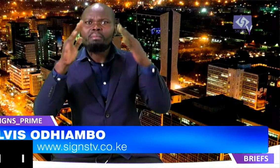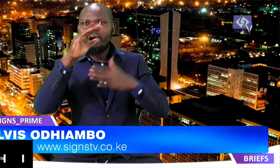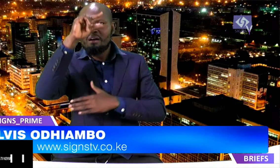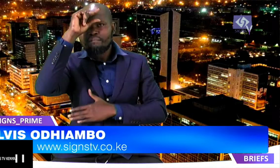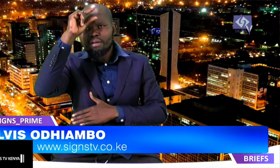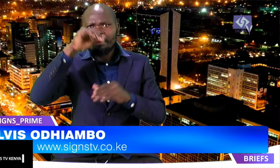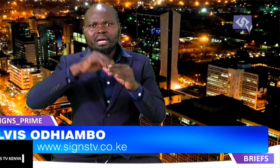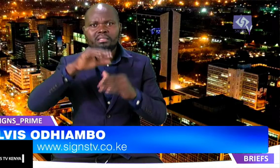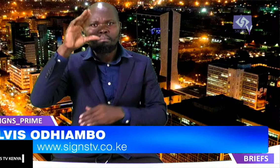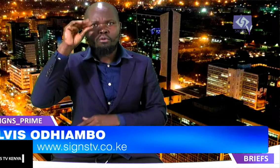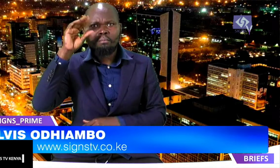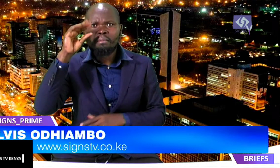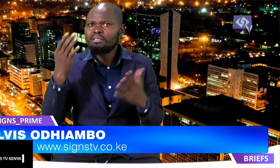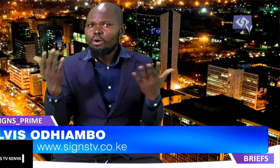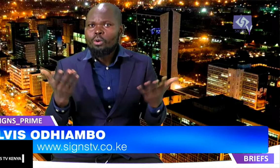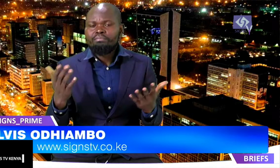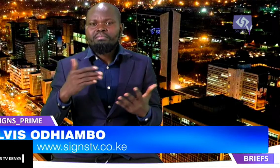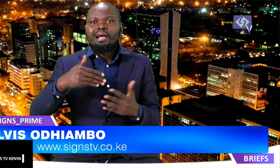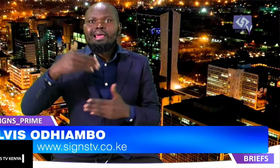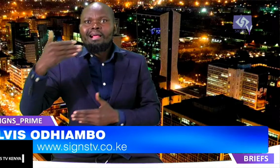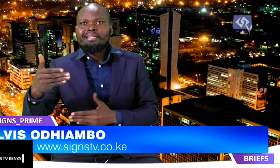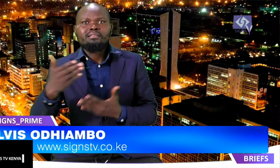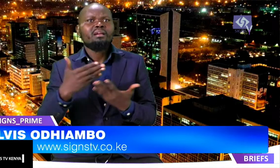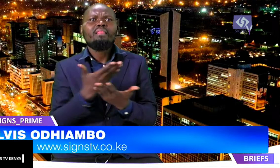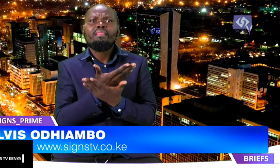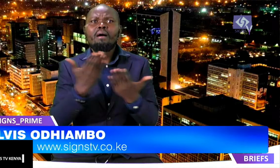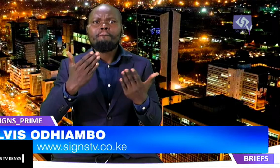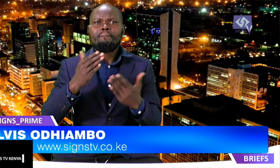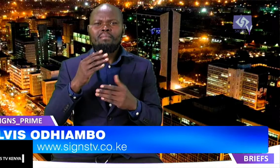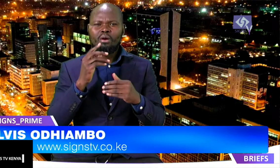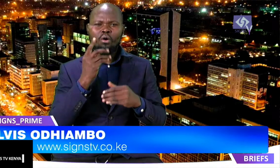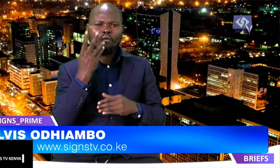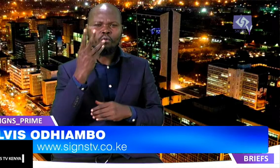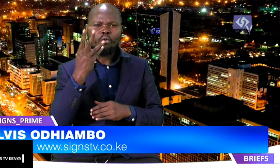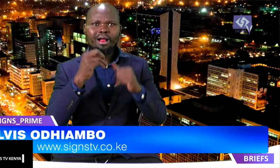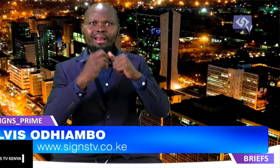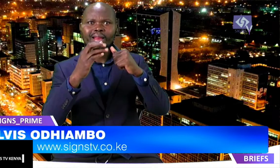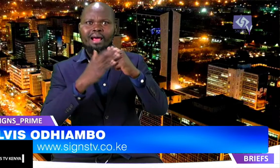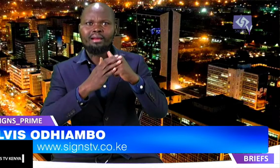of the projects initiated by the government in Mombasa County, among them the